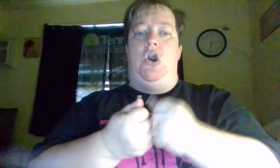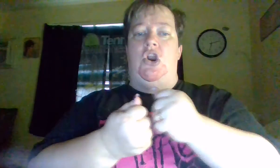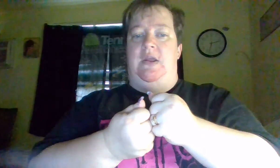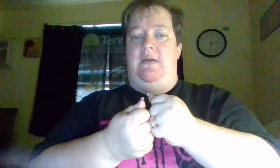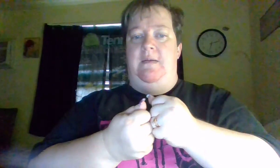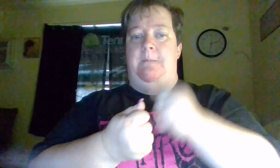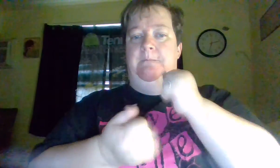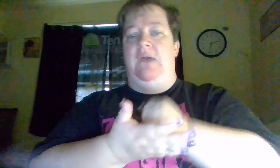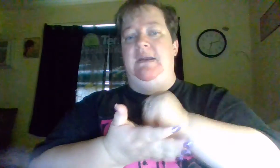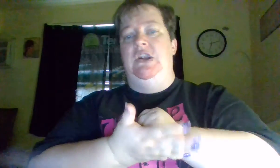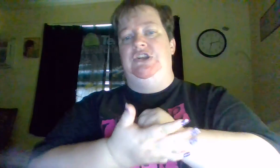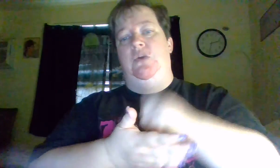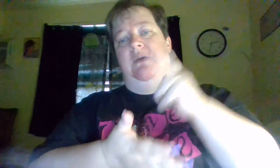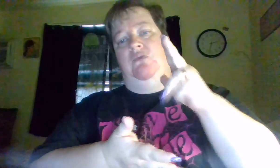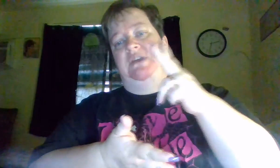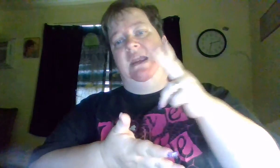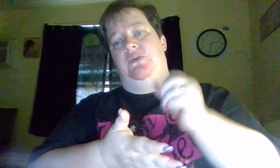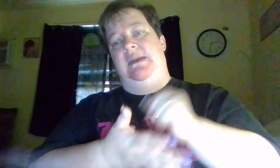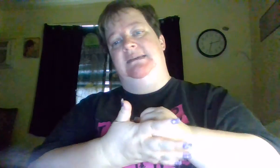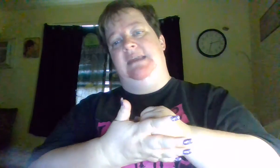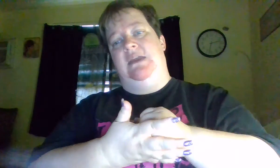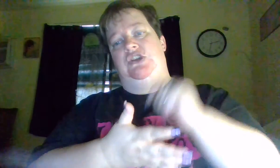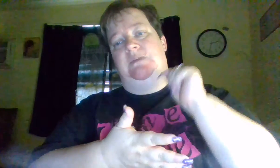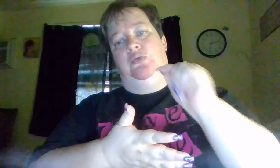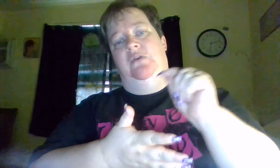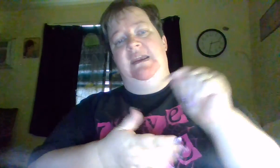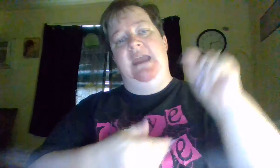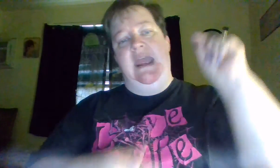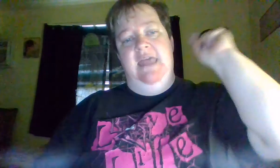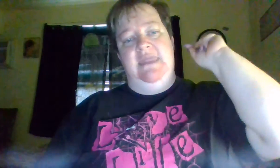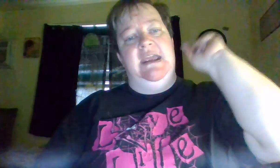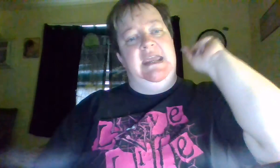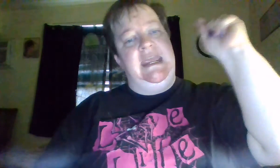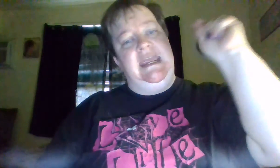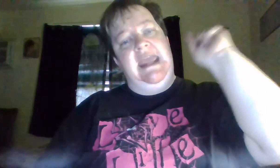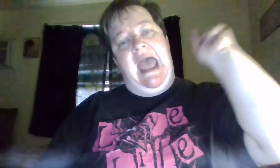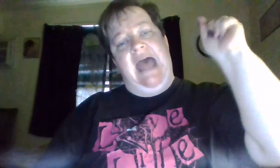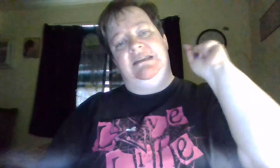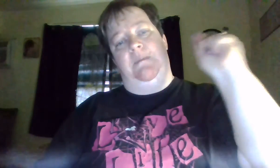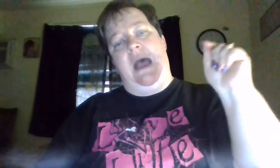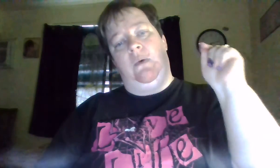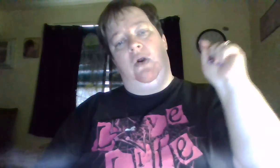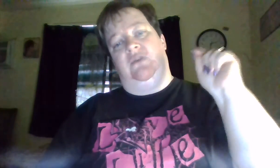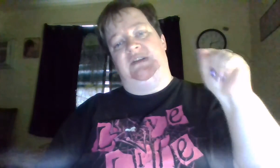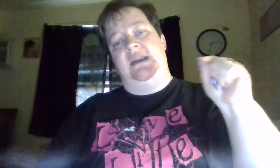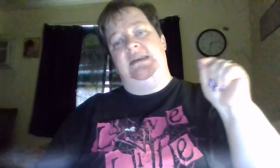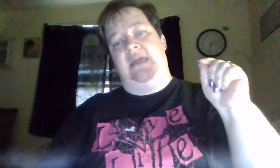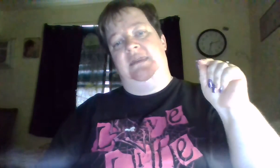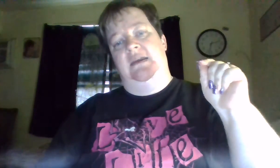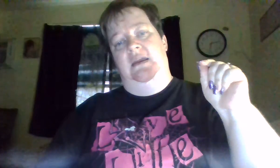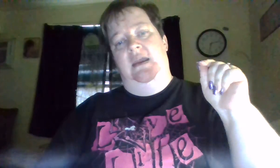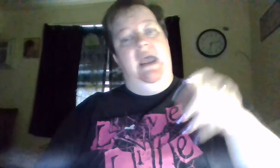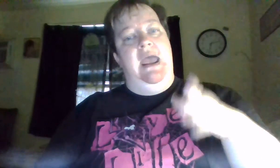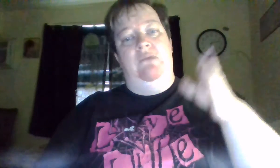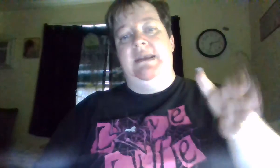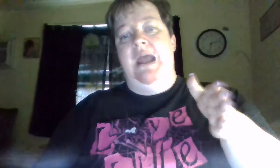murdered, buried in a tomb, and rose again 3 days later, proving that he has the power over sin and death. And right now